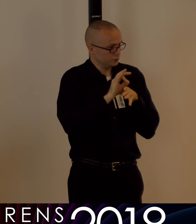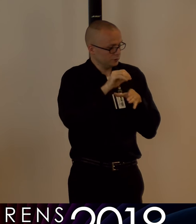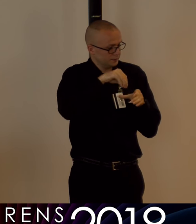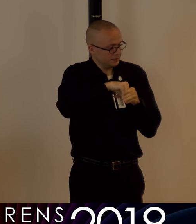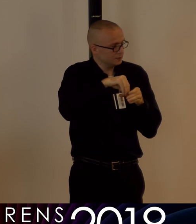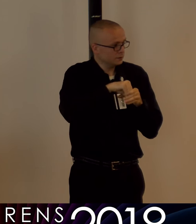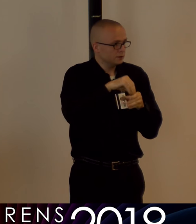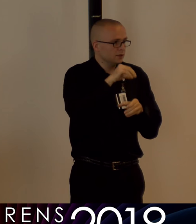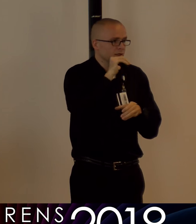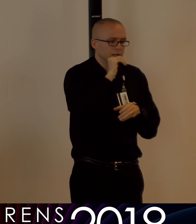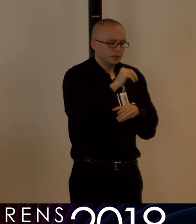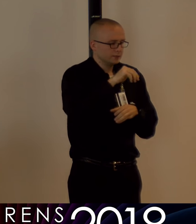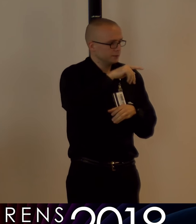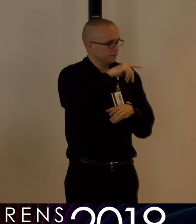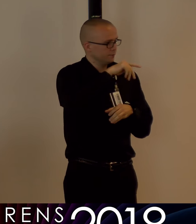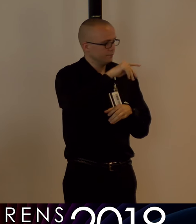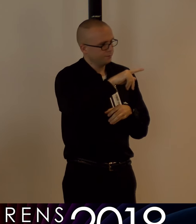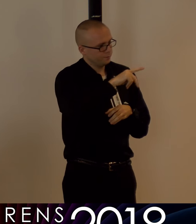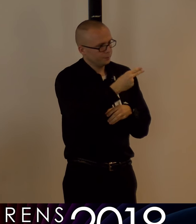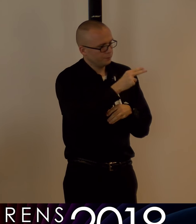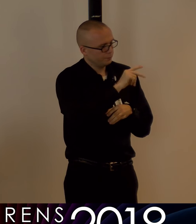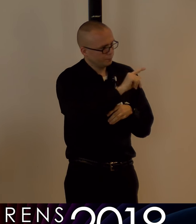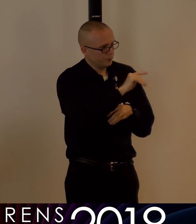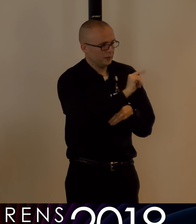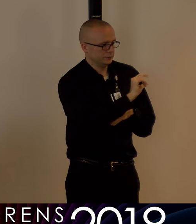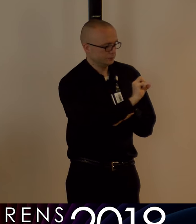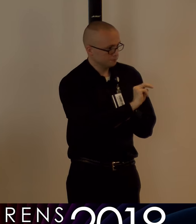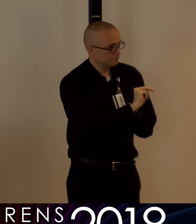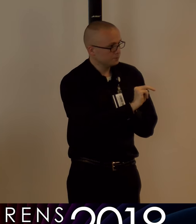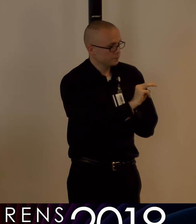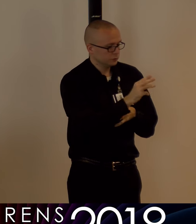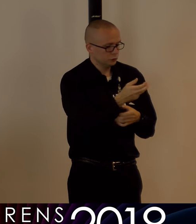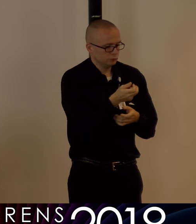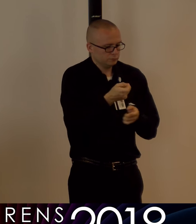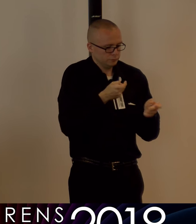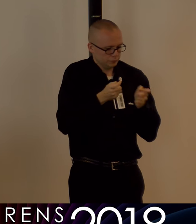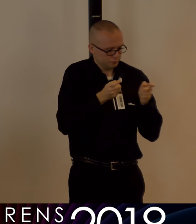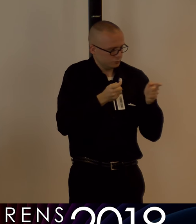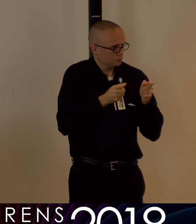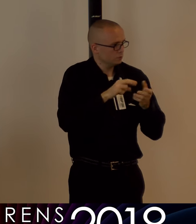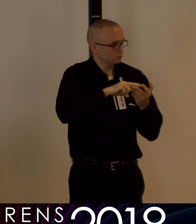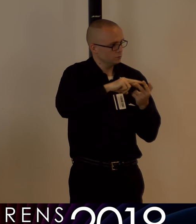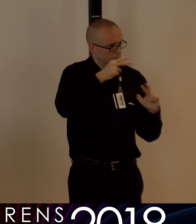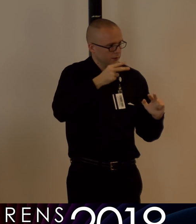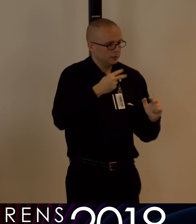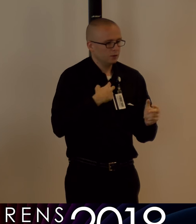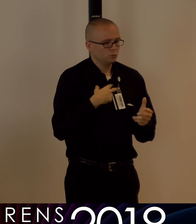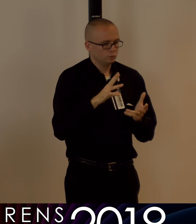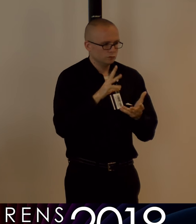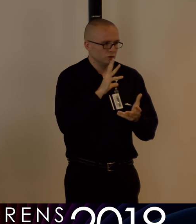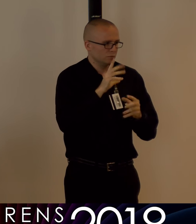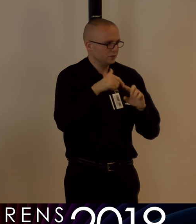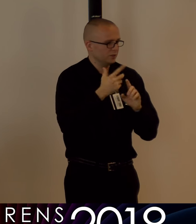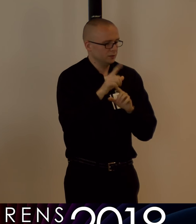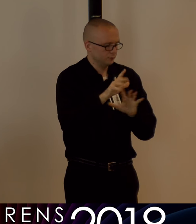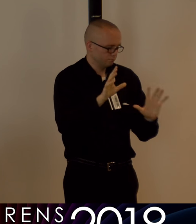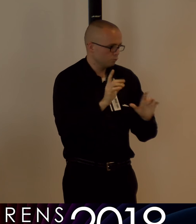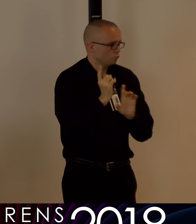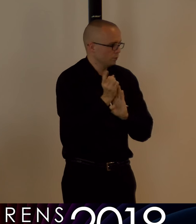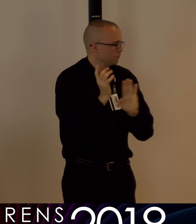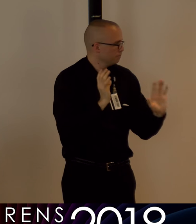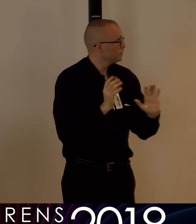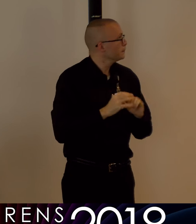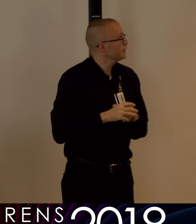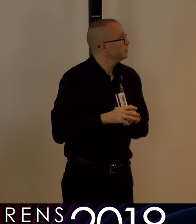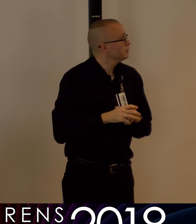in the cytoplasm, to regulate DNA and chromatin. We'll talk about that next, well, in a minute.